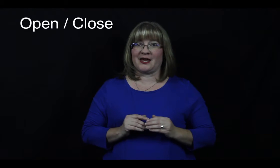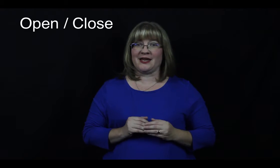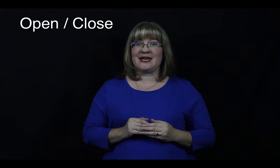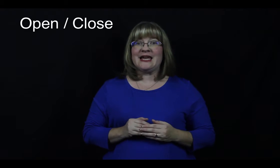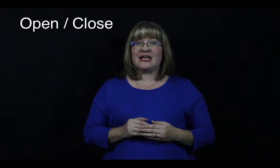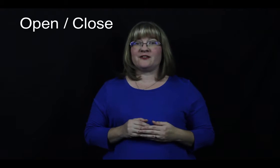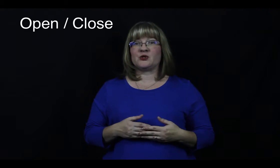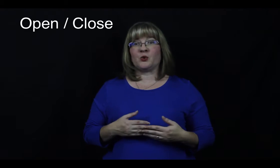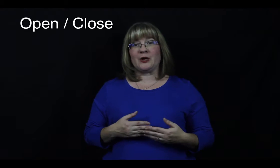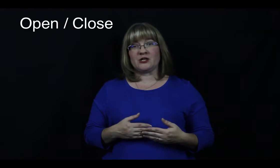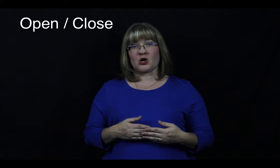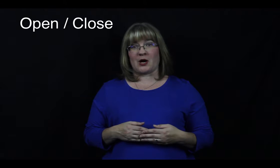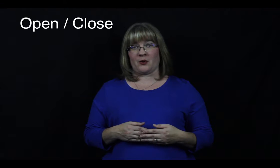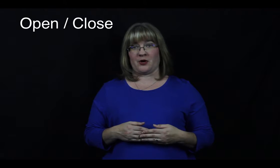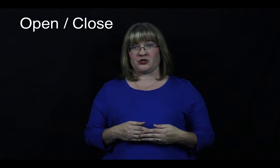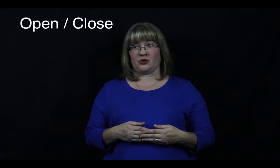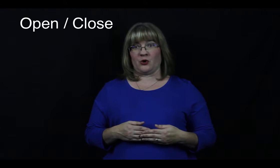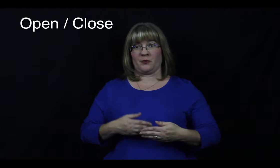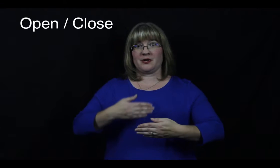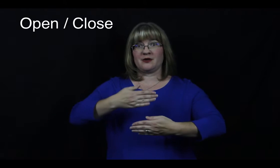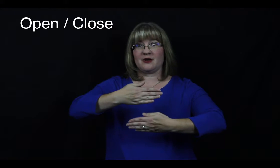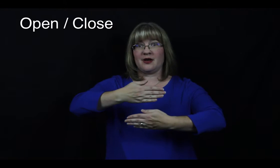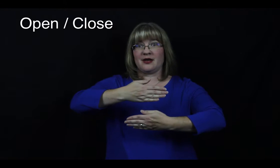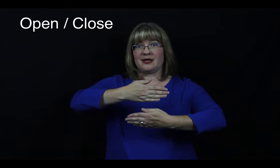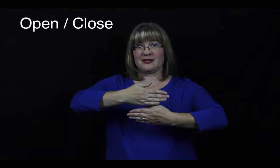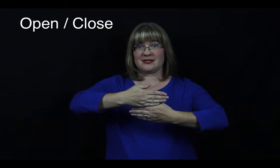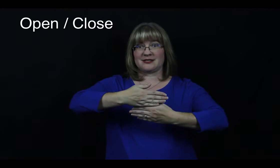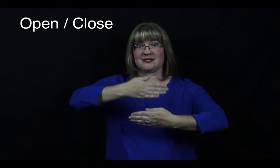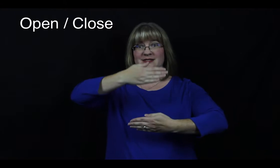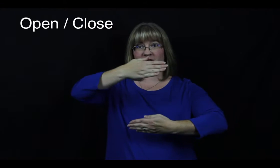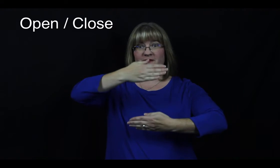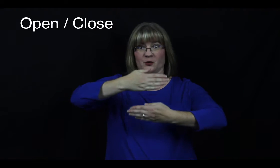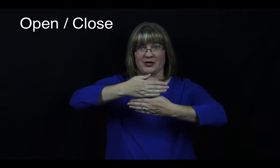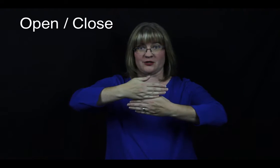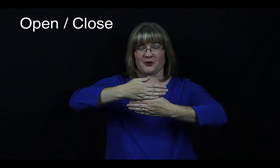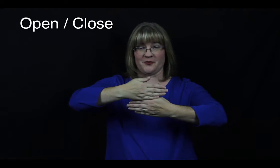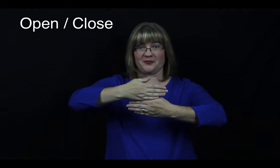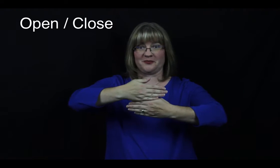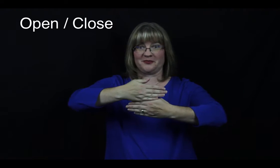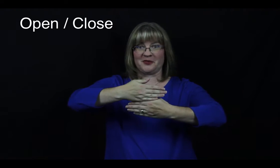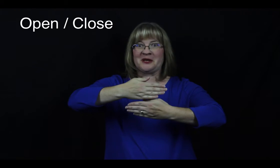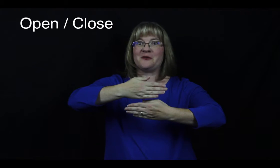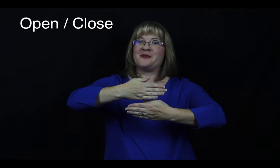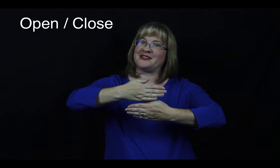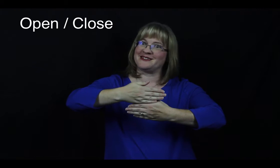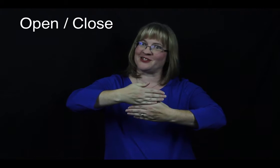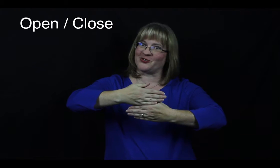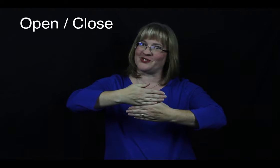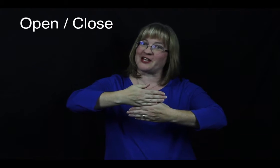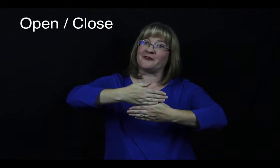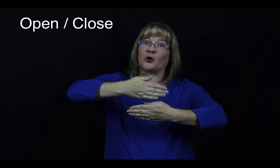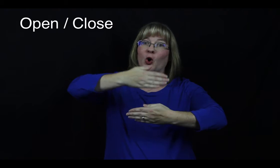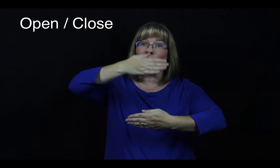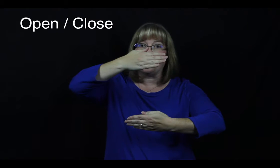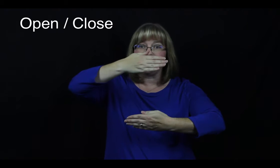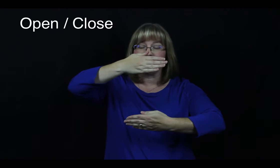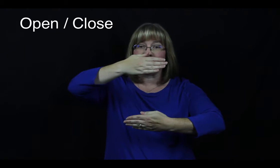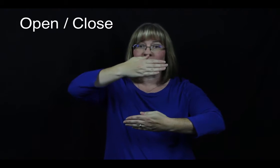Okay? If it's a window I want you to open, this is the sign for window, but this is also the sign for open the